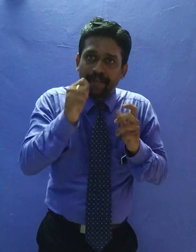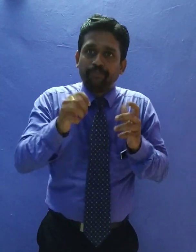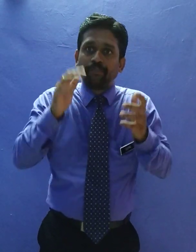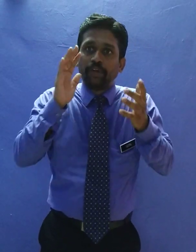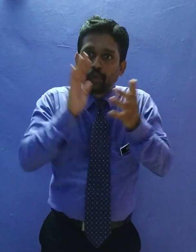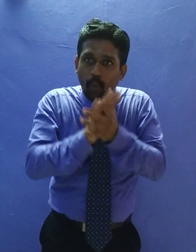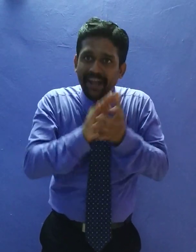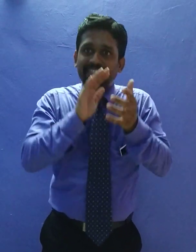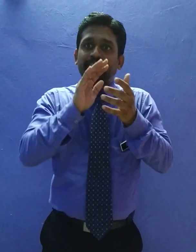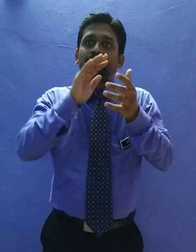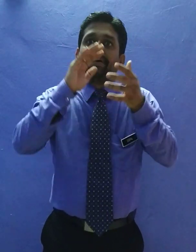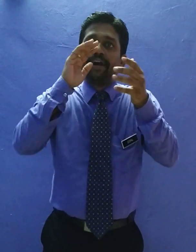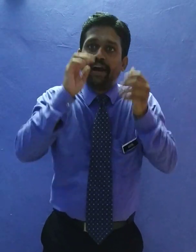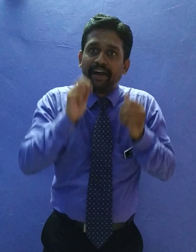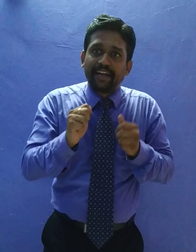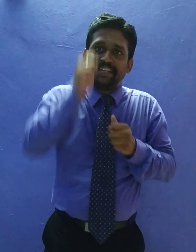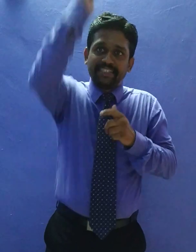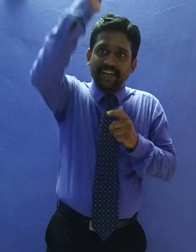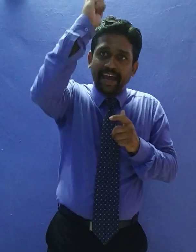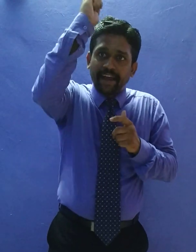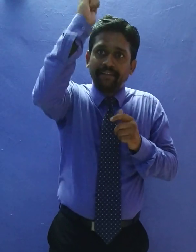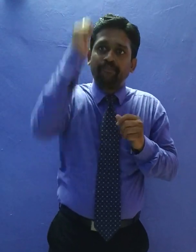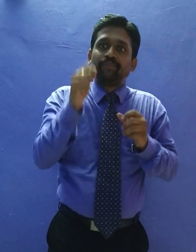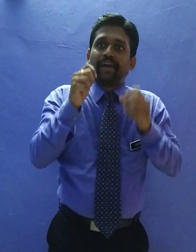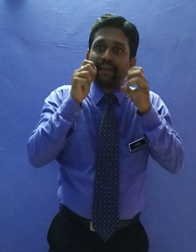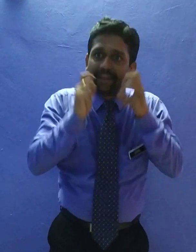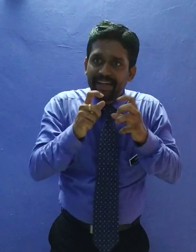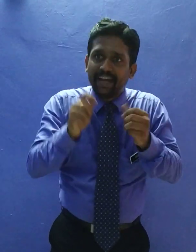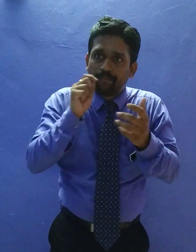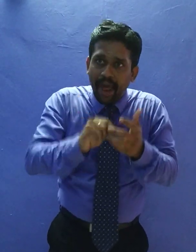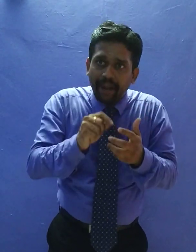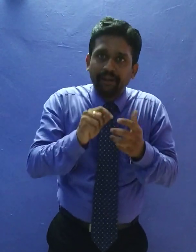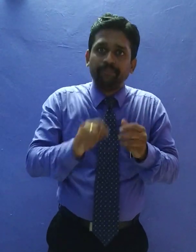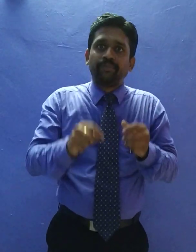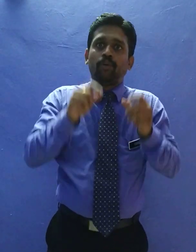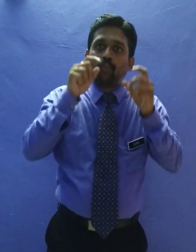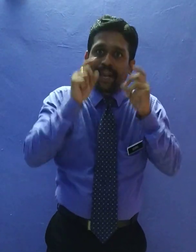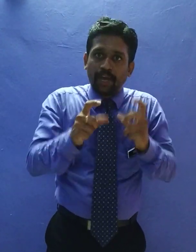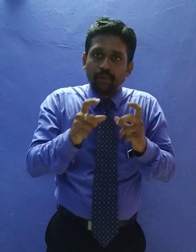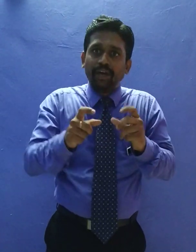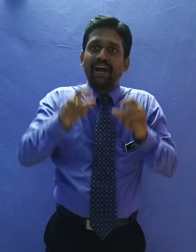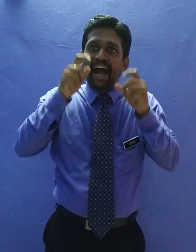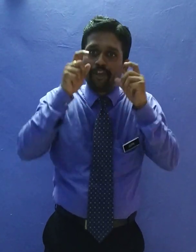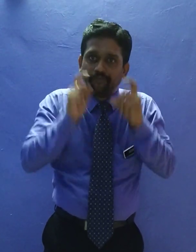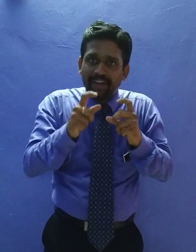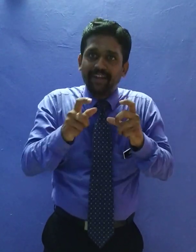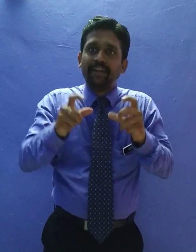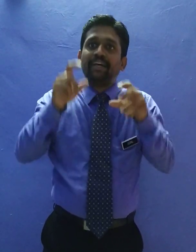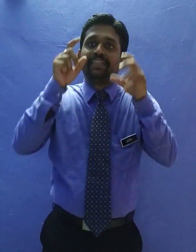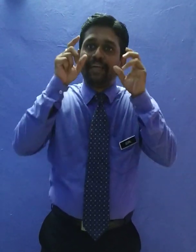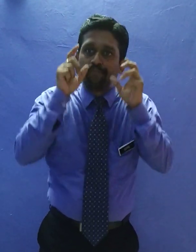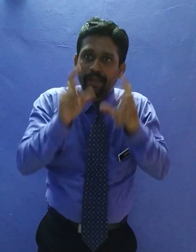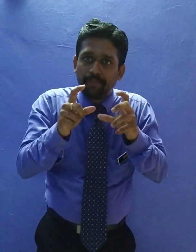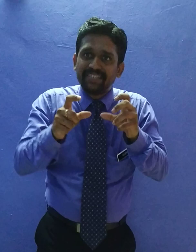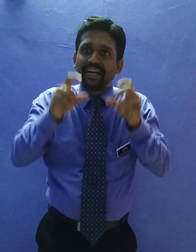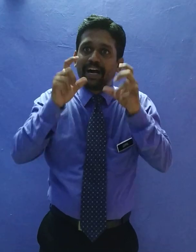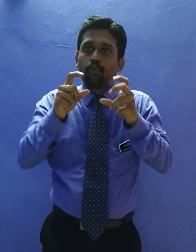clap twice, raise their hand, ring a bell whenever I feel the pupils are